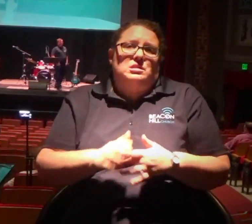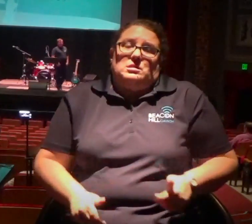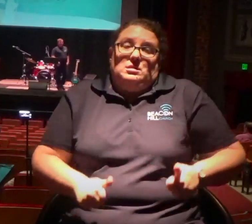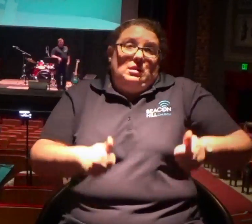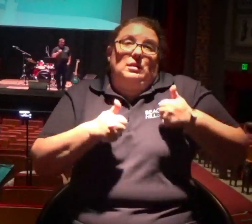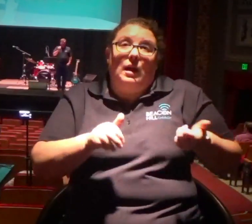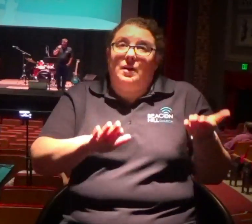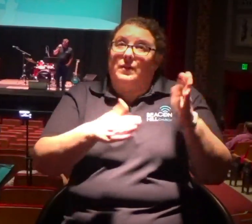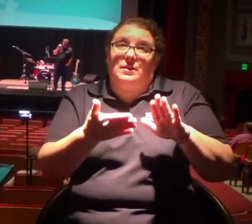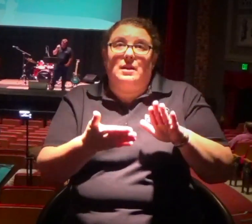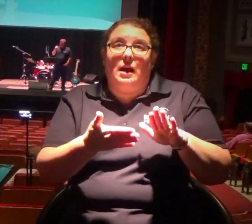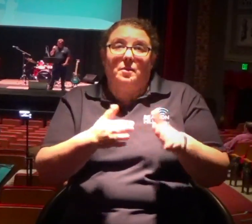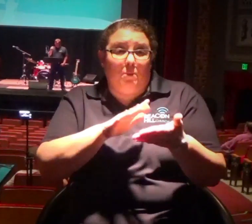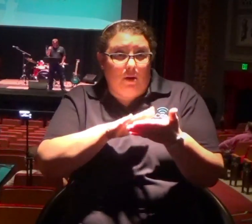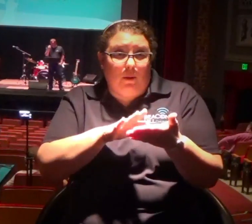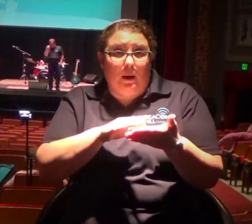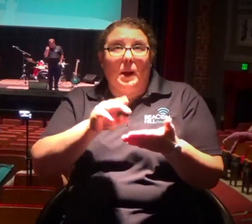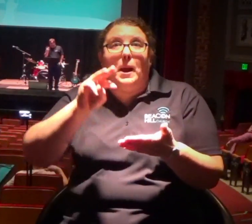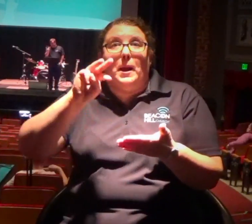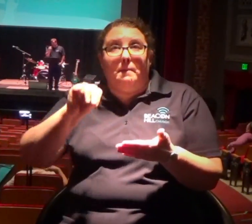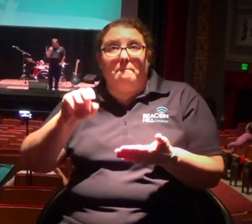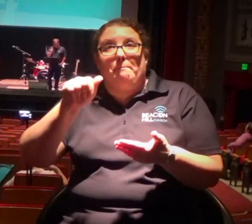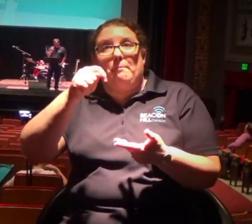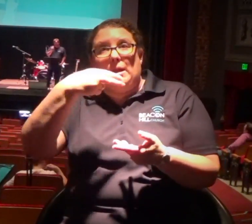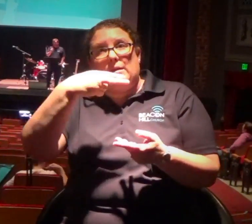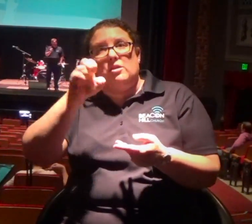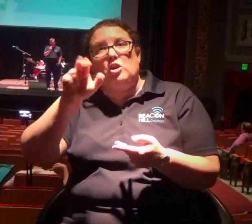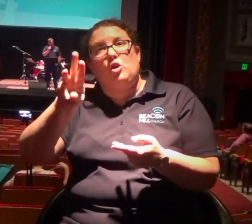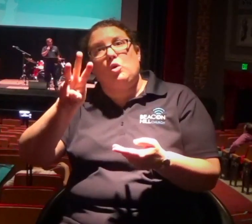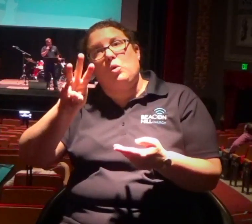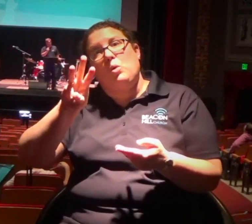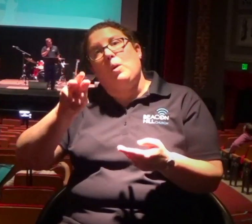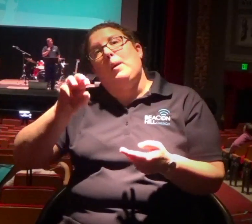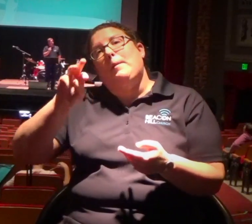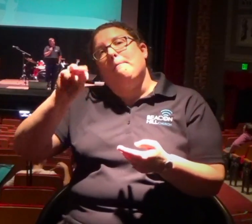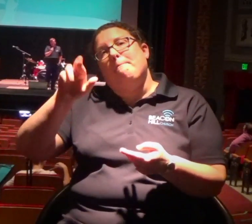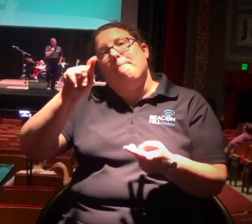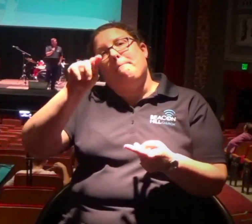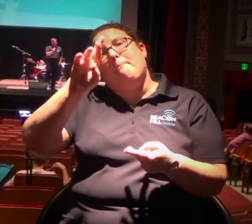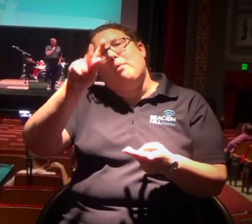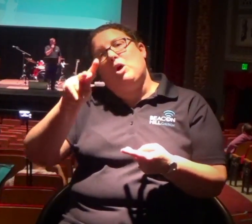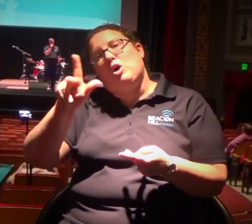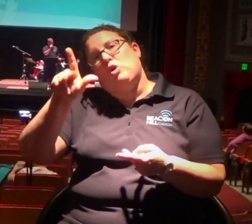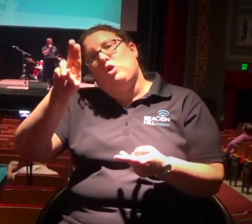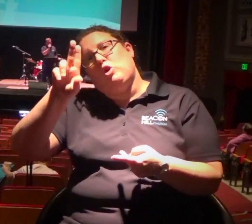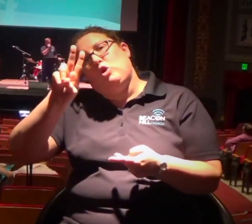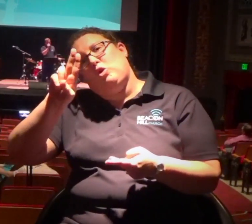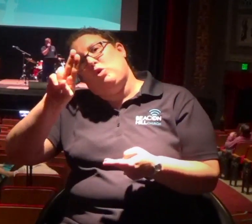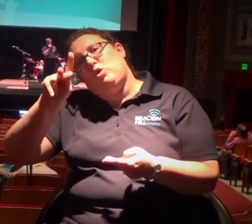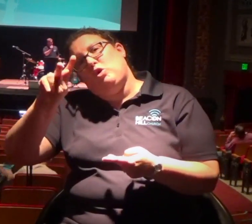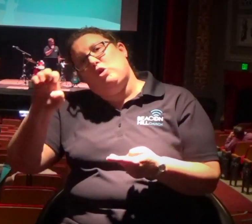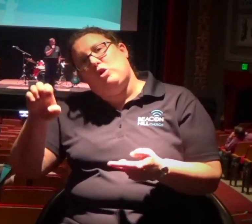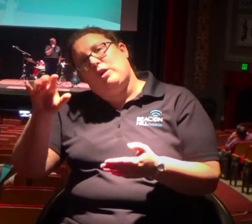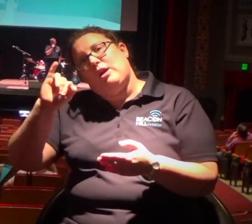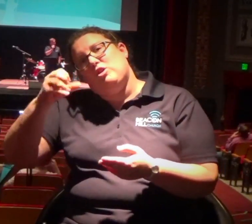But if you really want to meditate on the meaning of the life and death of Jesus Christ, then you fixate and study